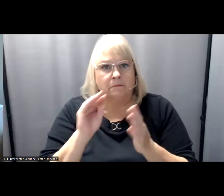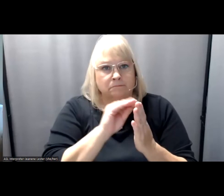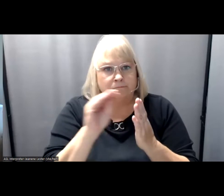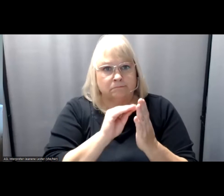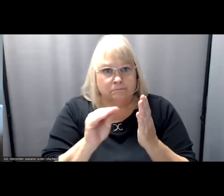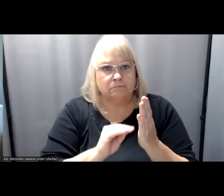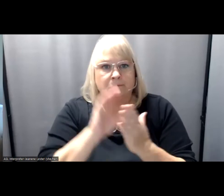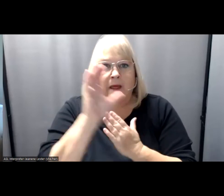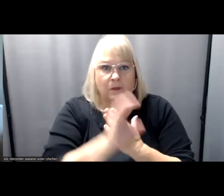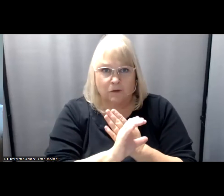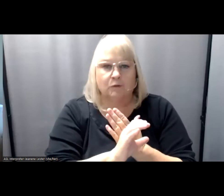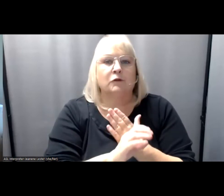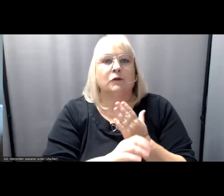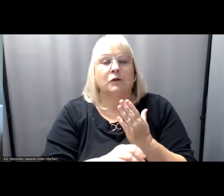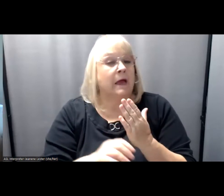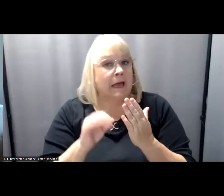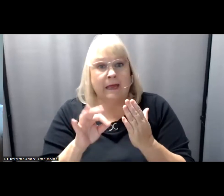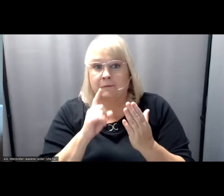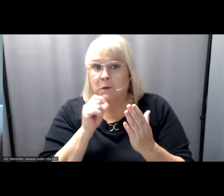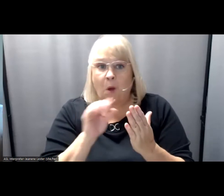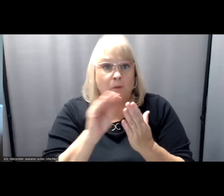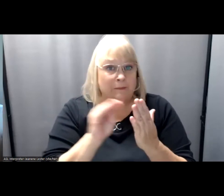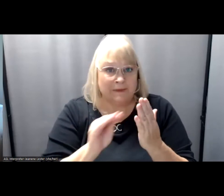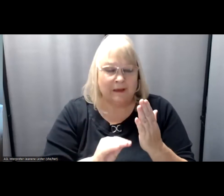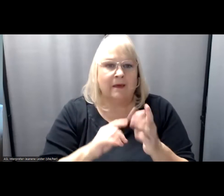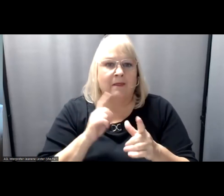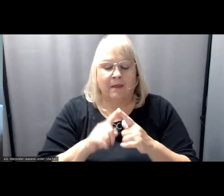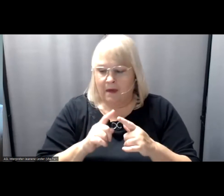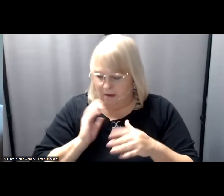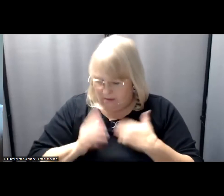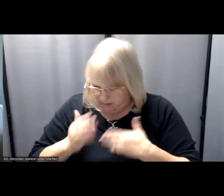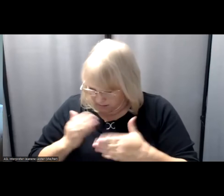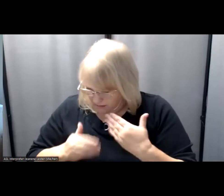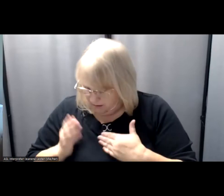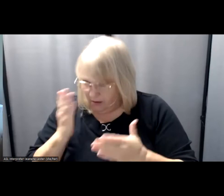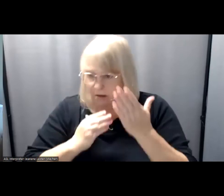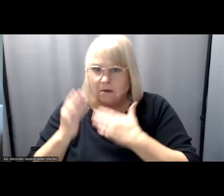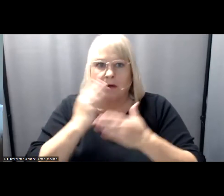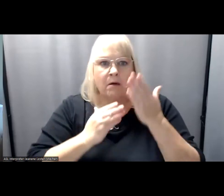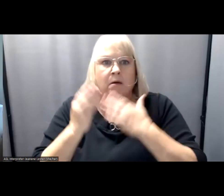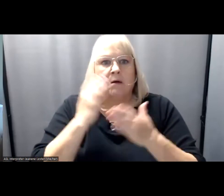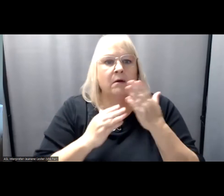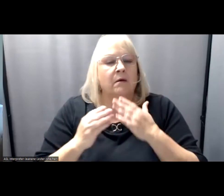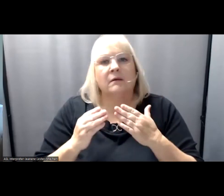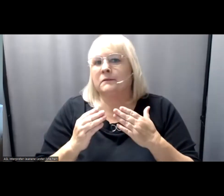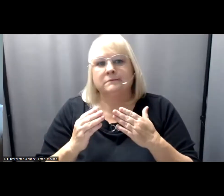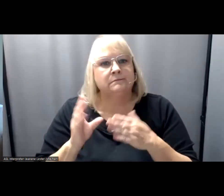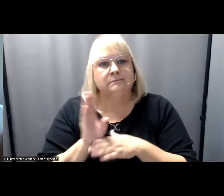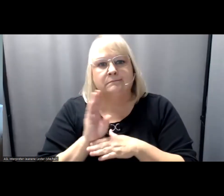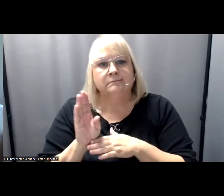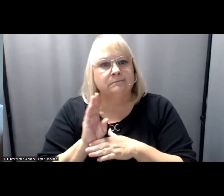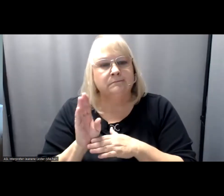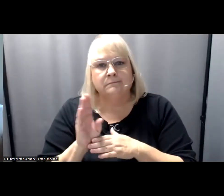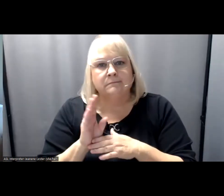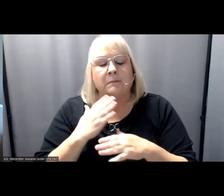Autopilot will always overtake good intentions. Yeah. And we get busy. So please, this is the